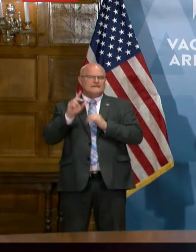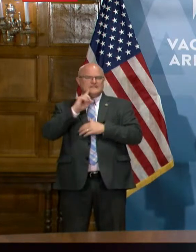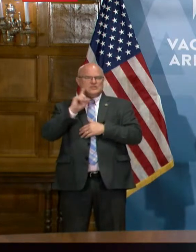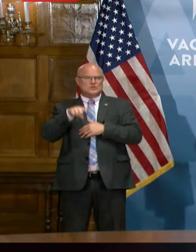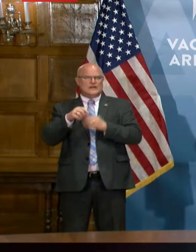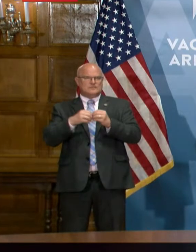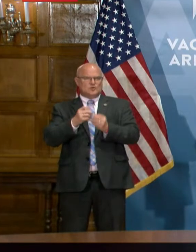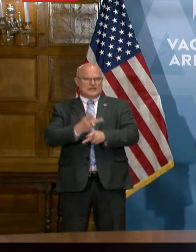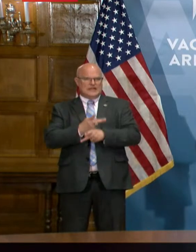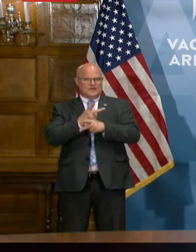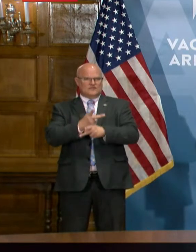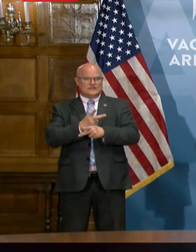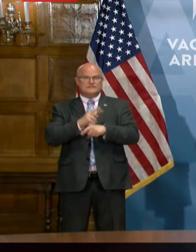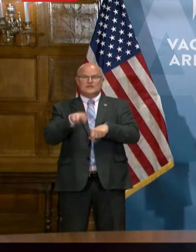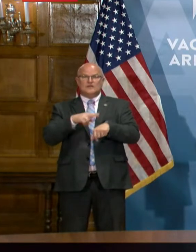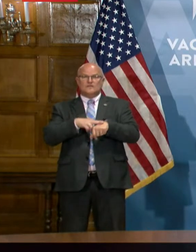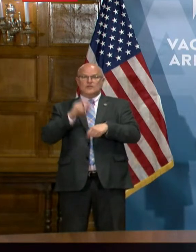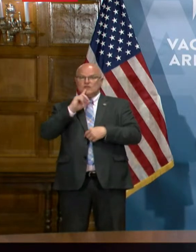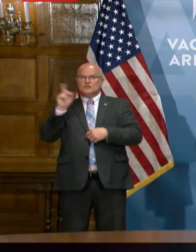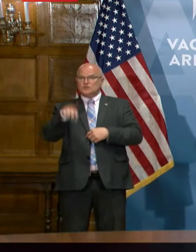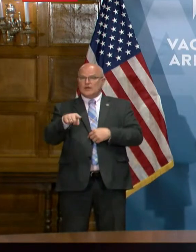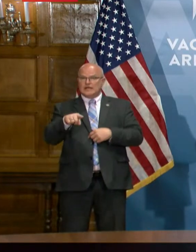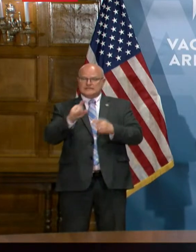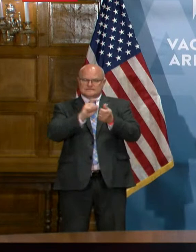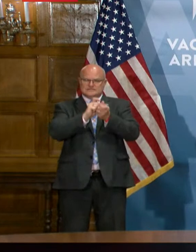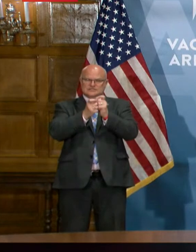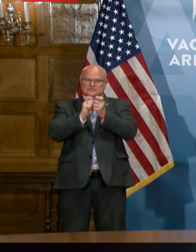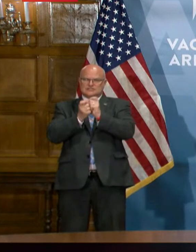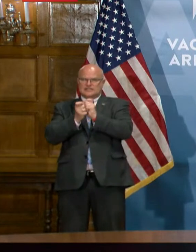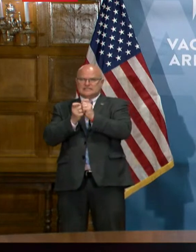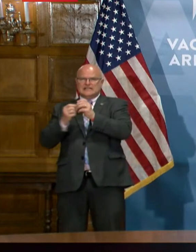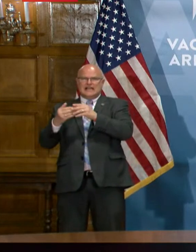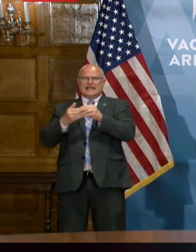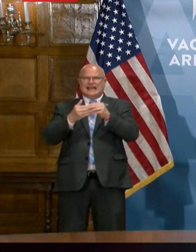directive more carefully. And of course, the directive has been changed into a